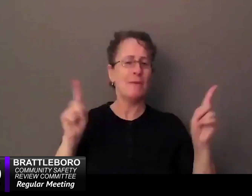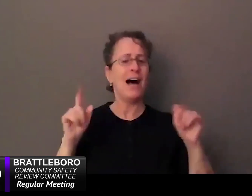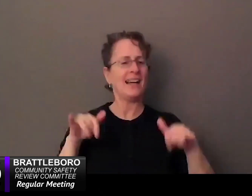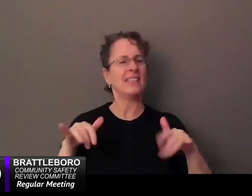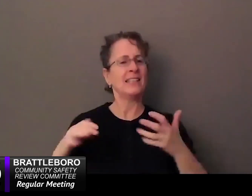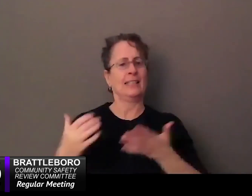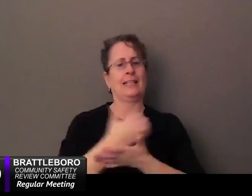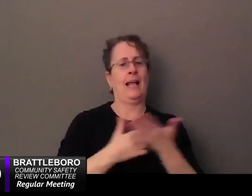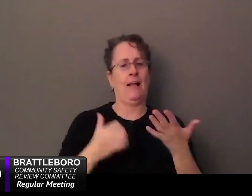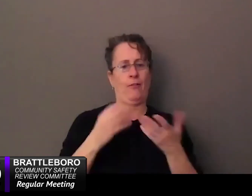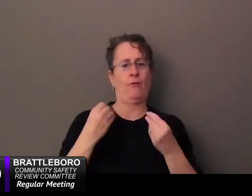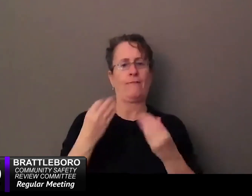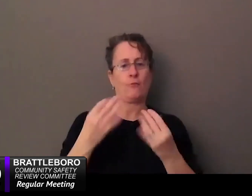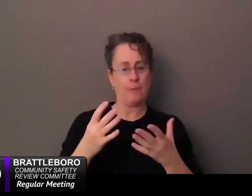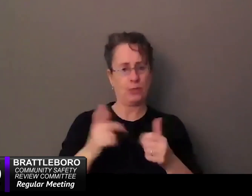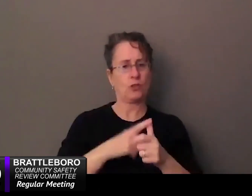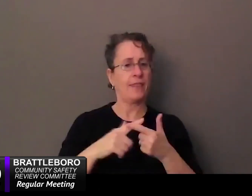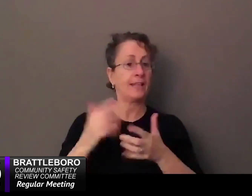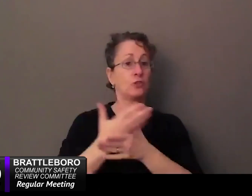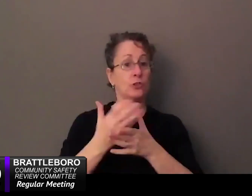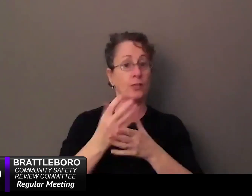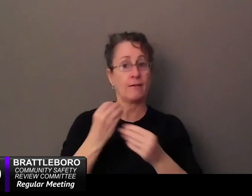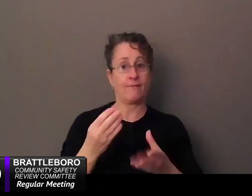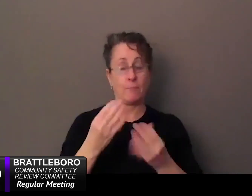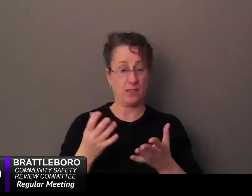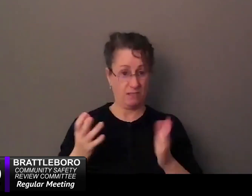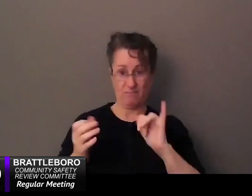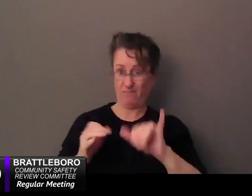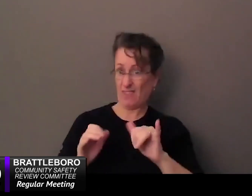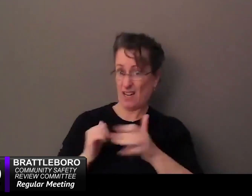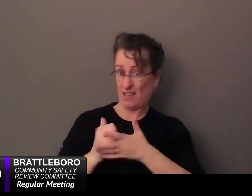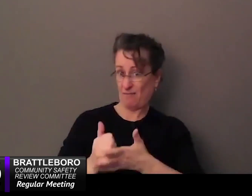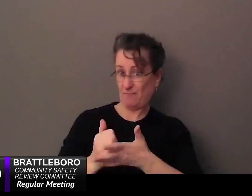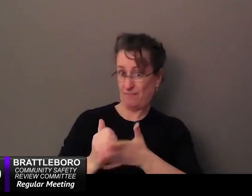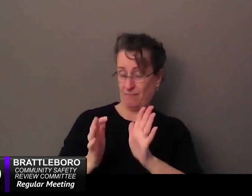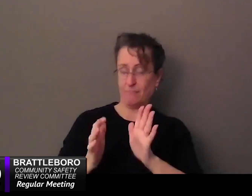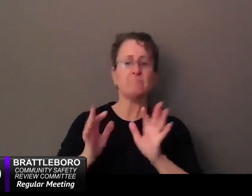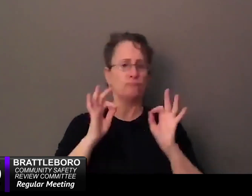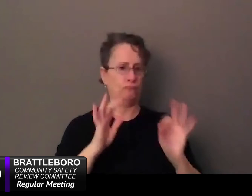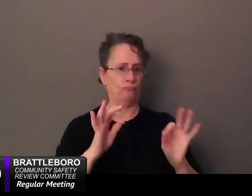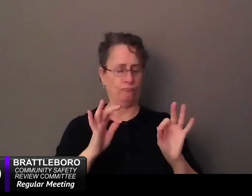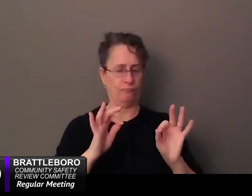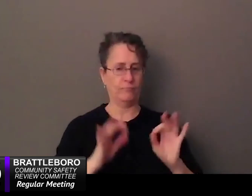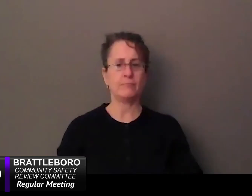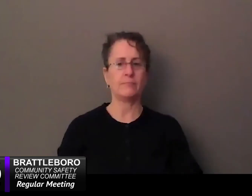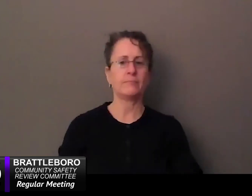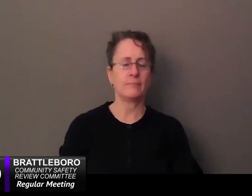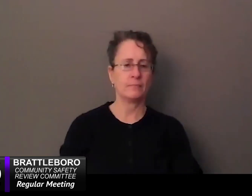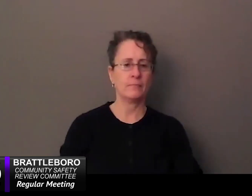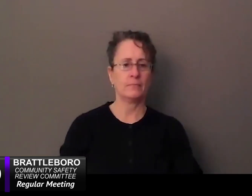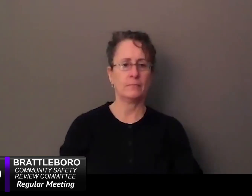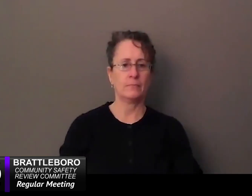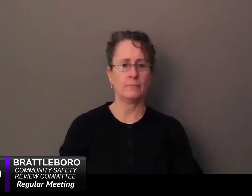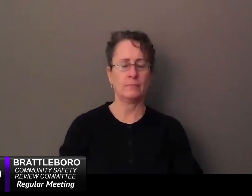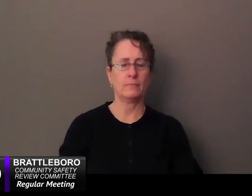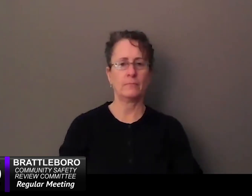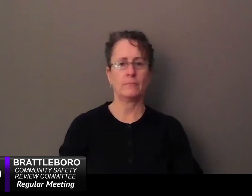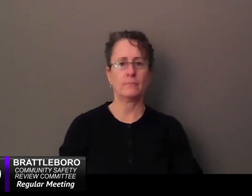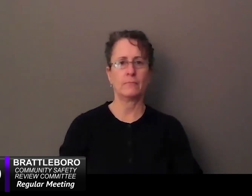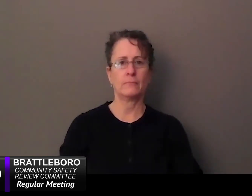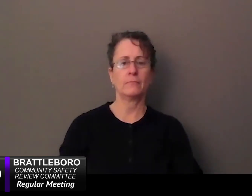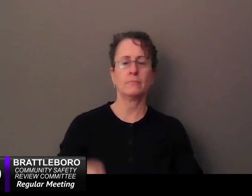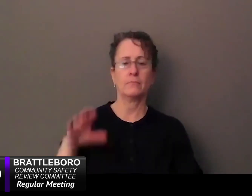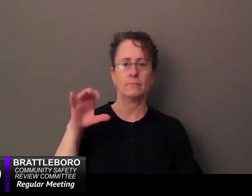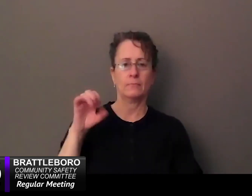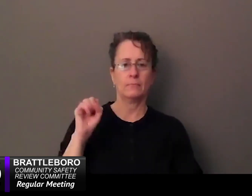our information. Is that more clear? Great. Thank you for asking the clarifying question. I also want to